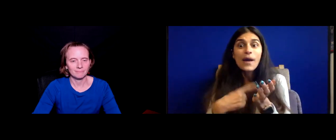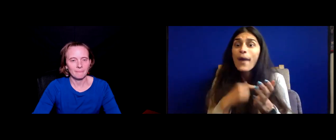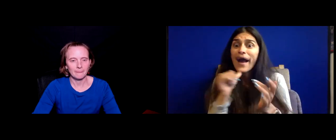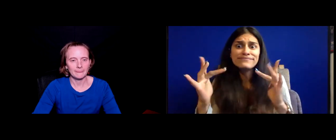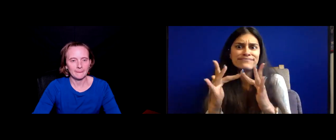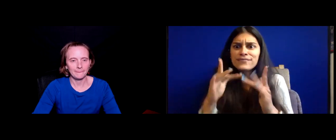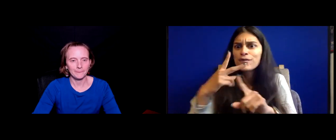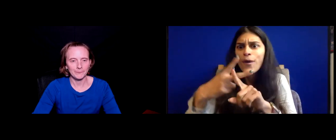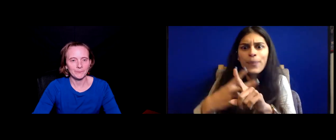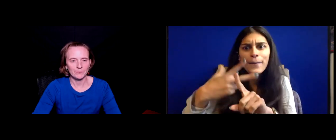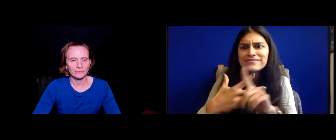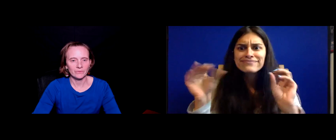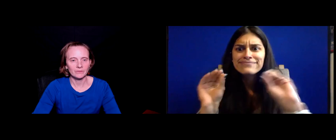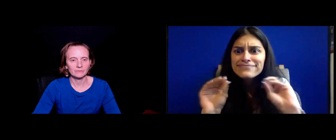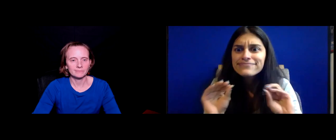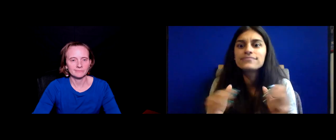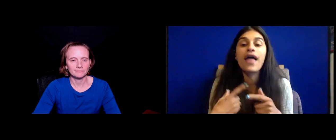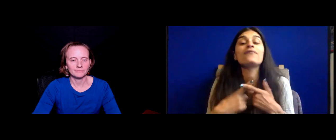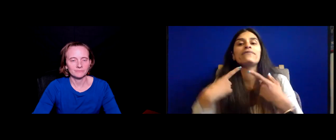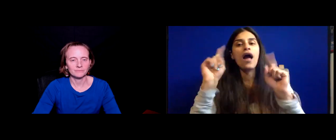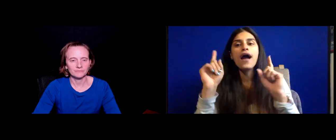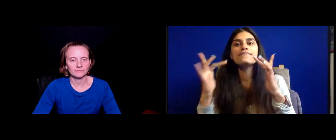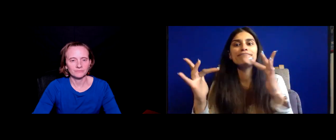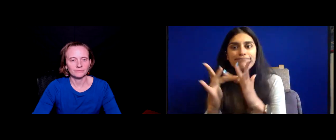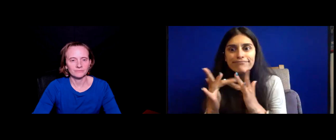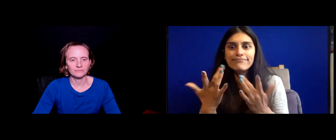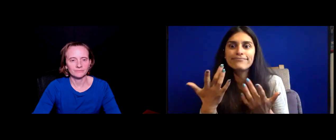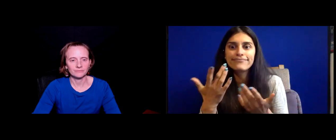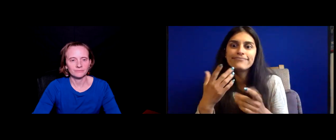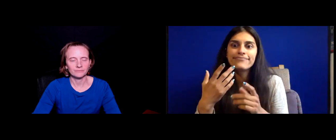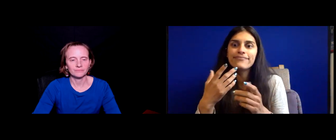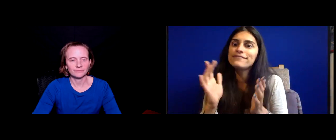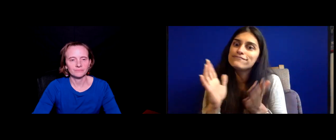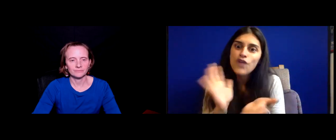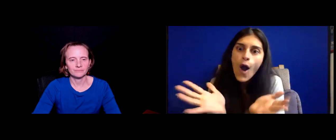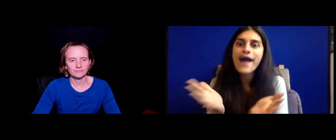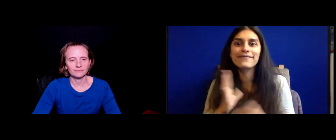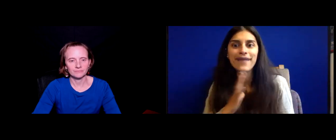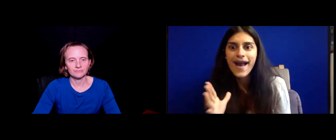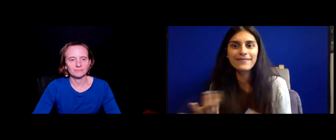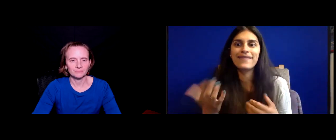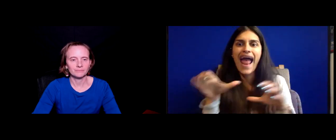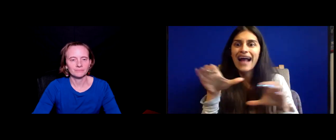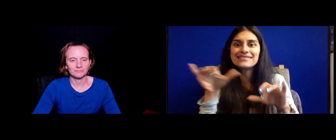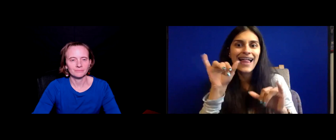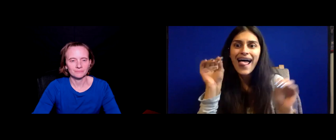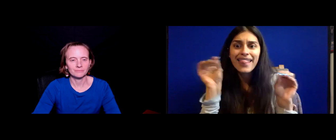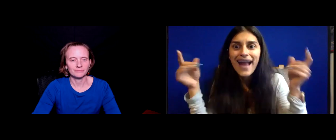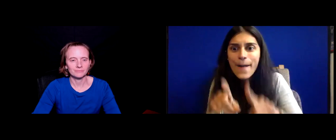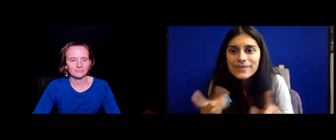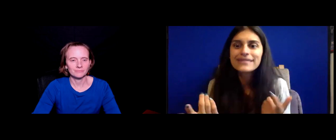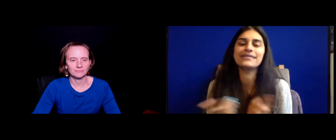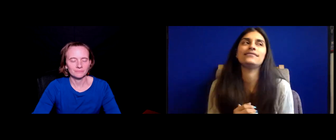I might not have been satisfied, and that person was, or vice versa. And we'd go along for several months at a time being okay, and then it would just